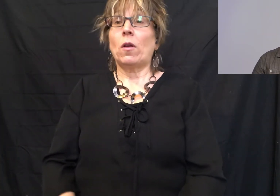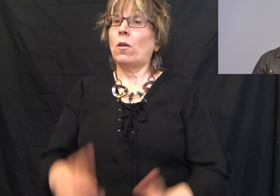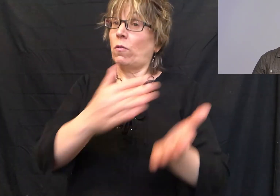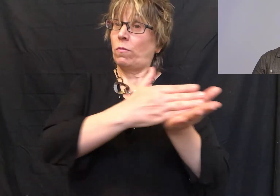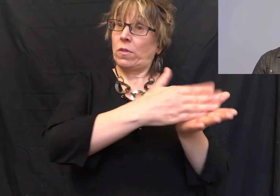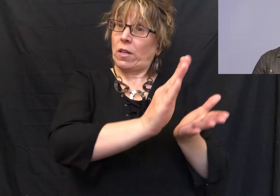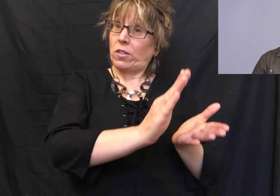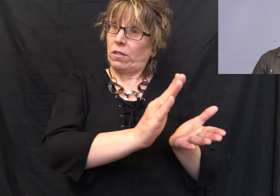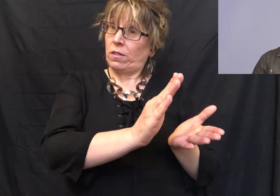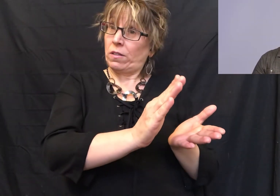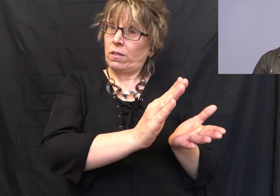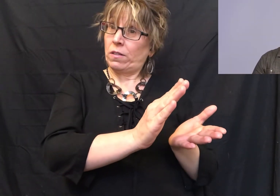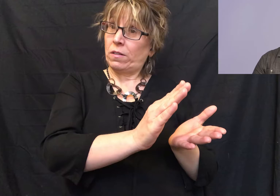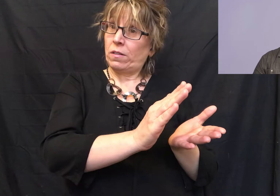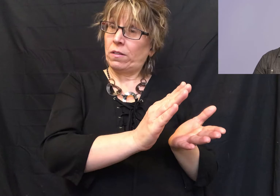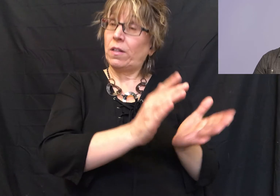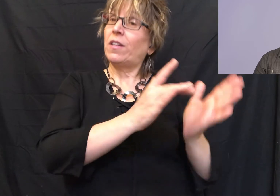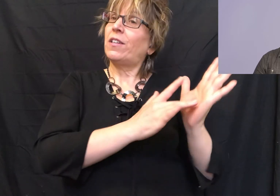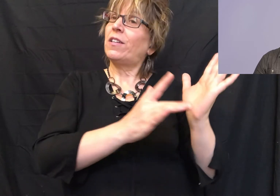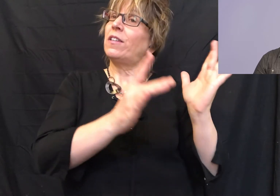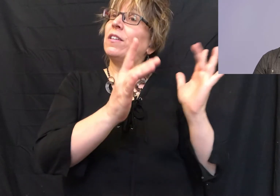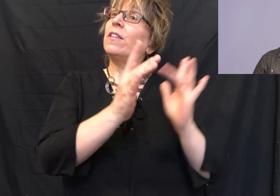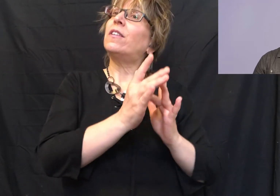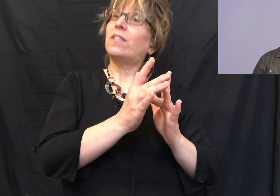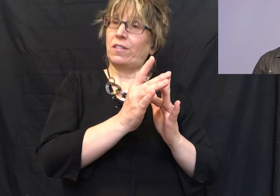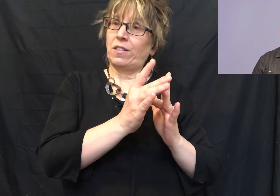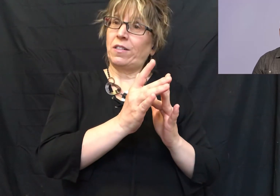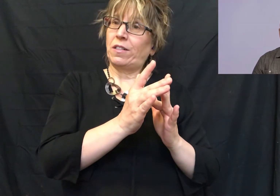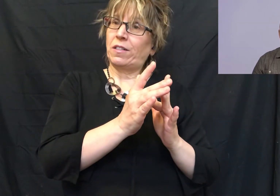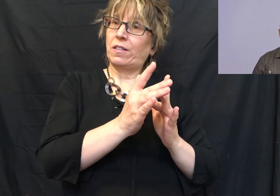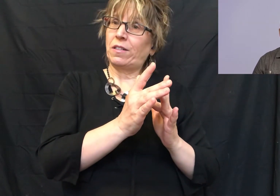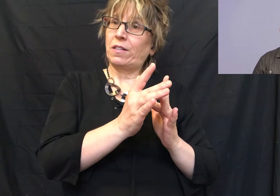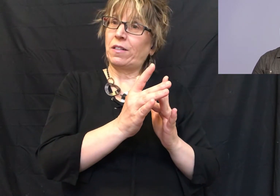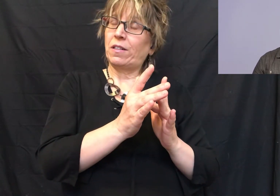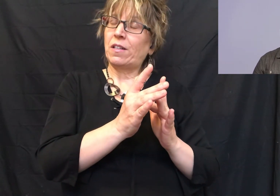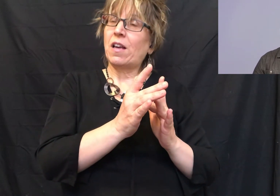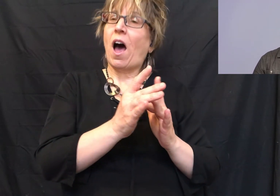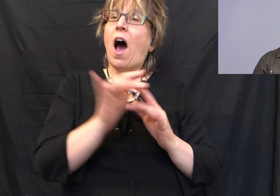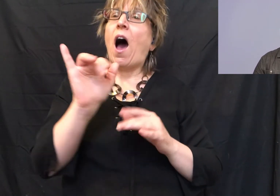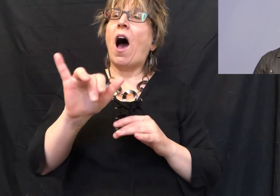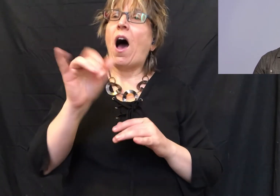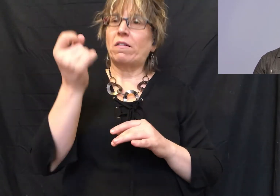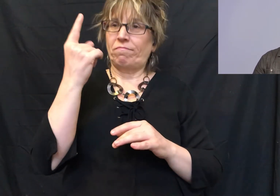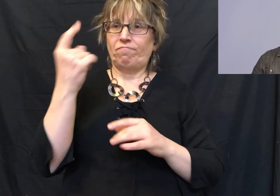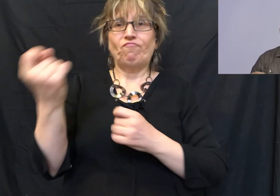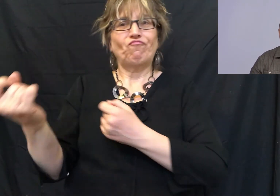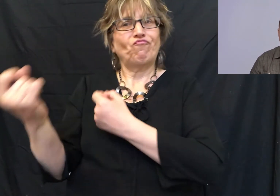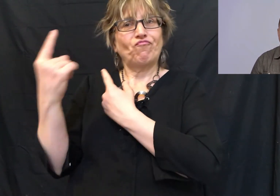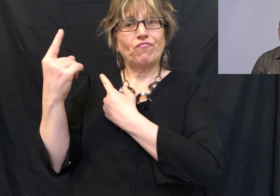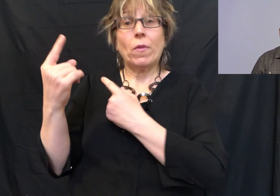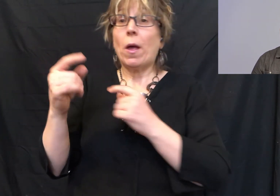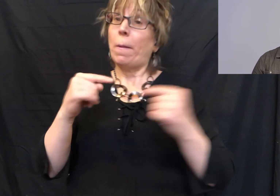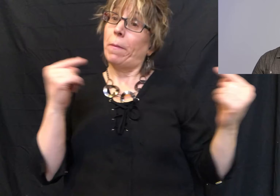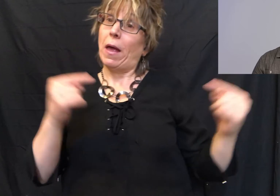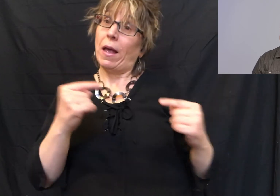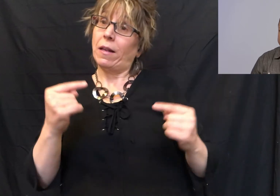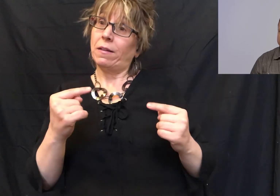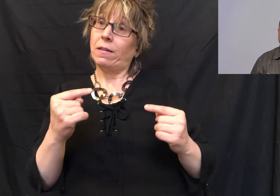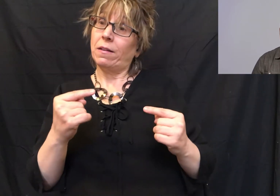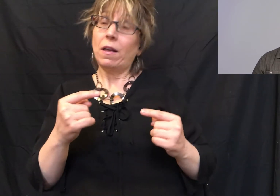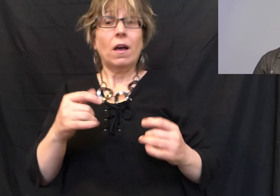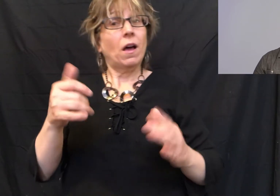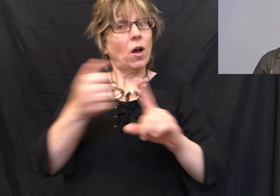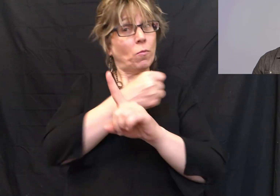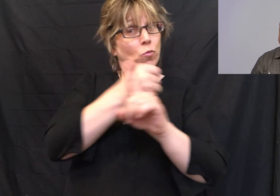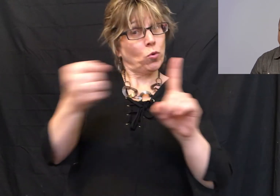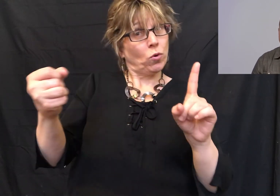Rejection, Jesus would say, me too. I can empathize with you. I've been rejected. Pain,